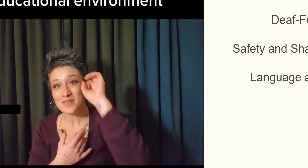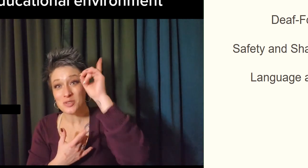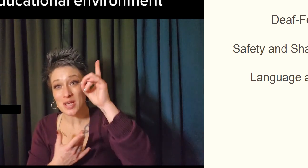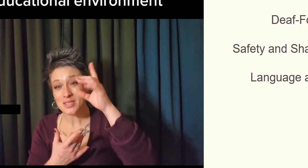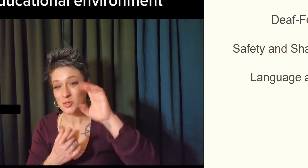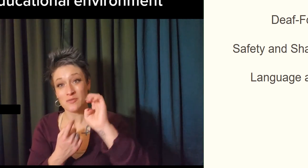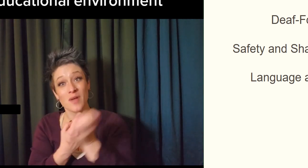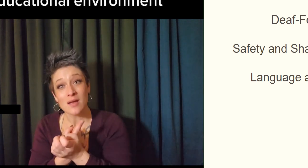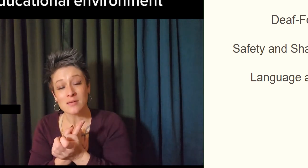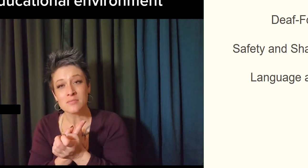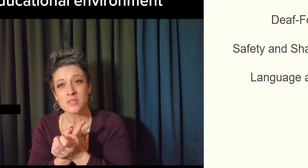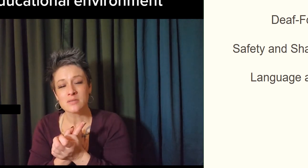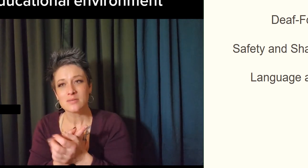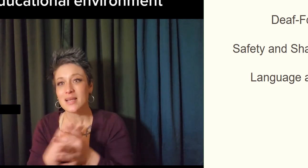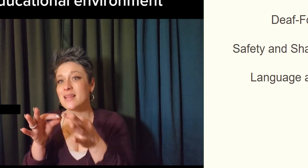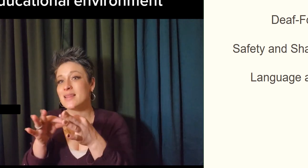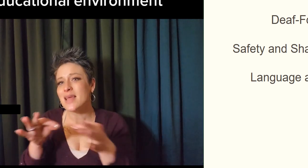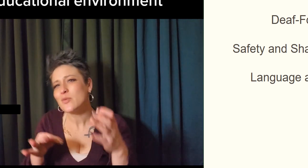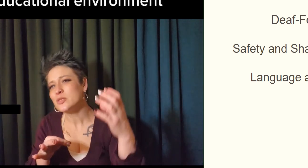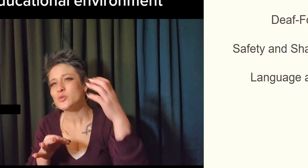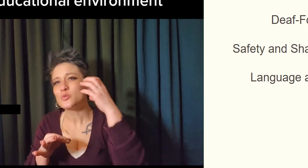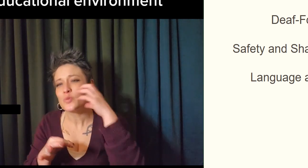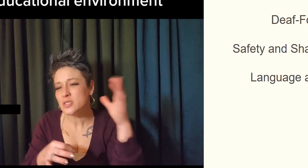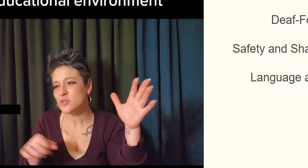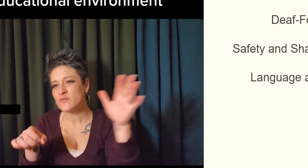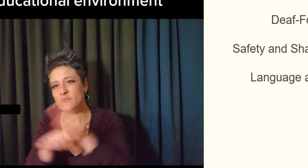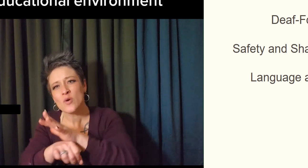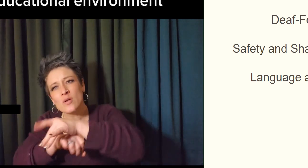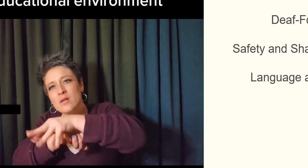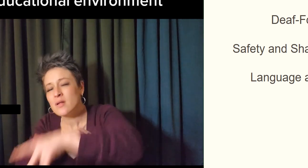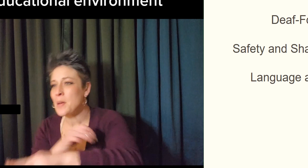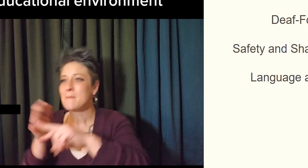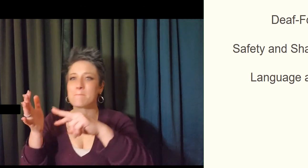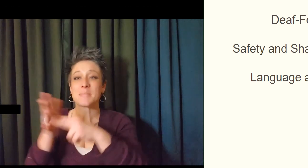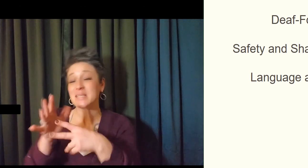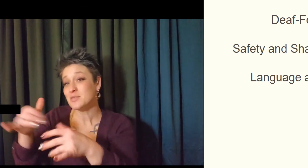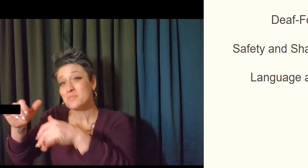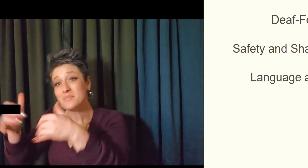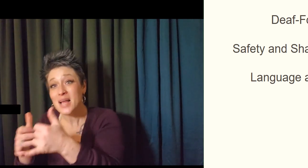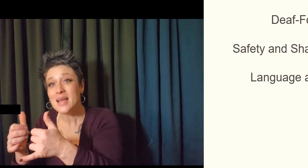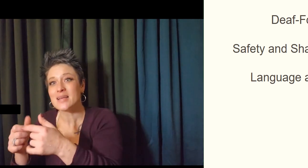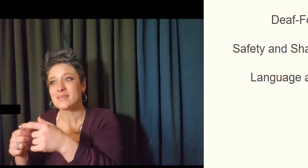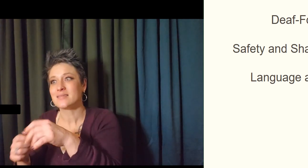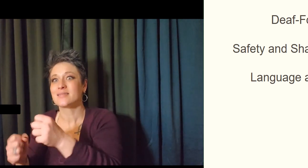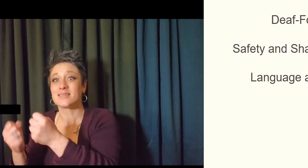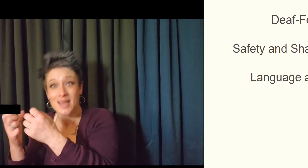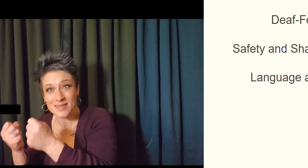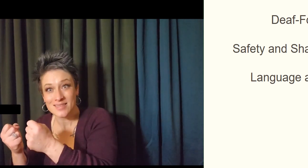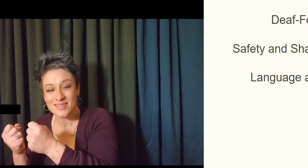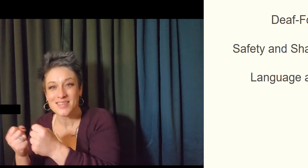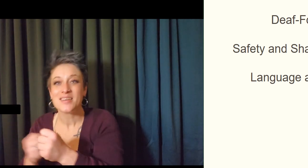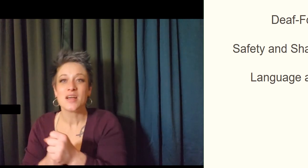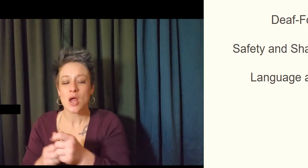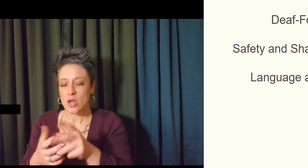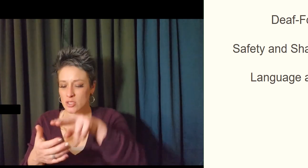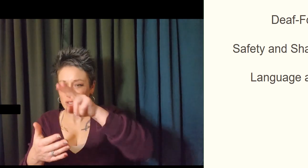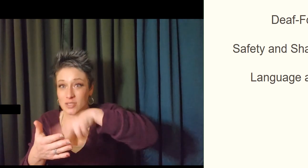they're interacting with other deaf people in an educational environment, then they get that full understanding